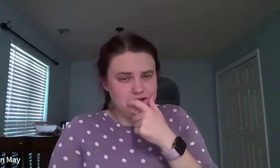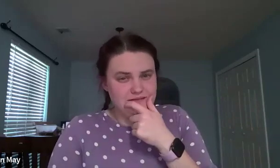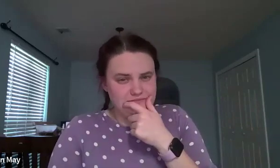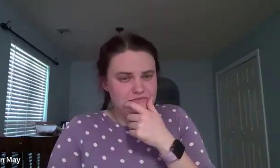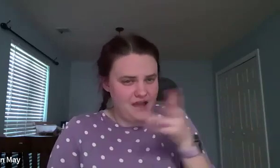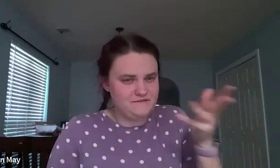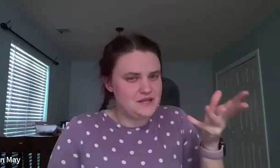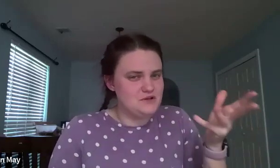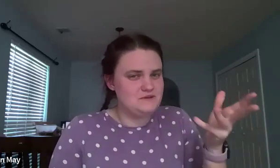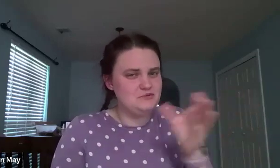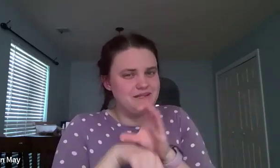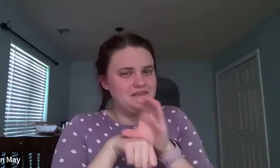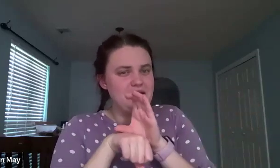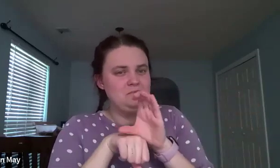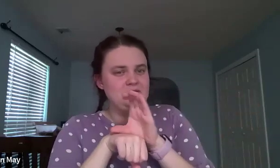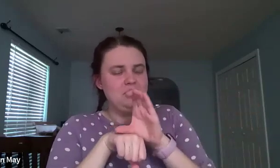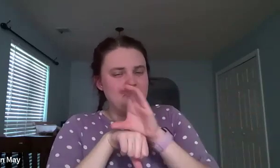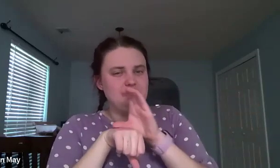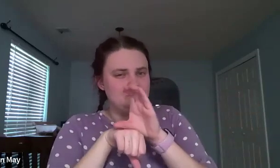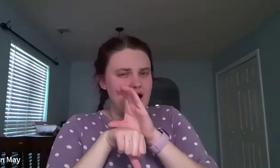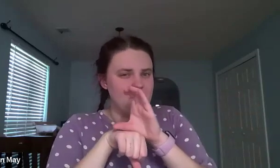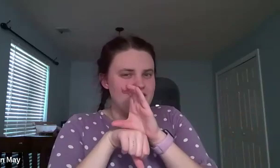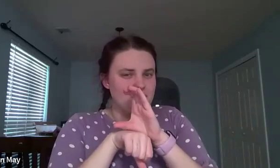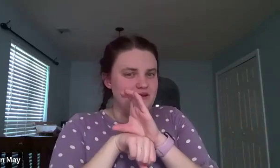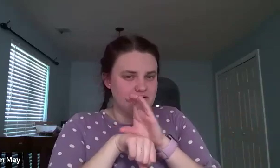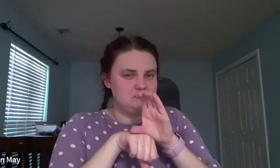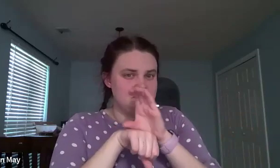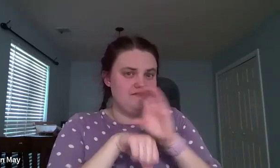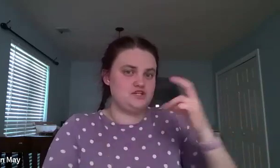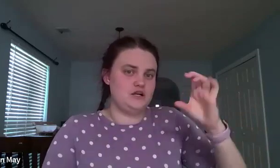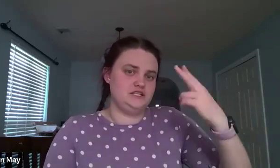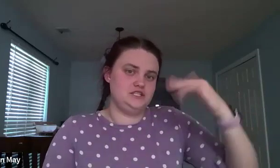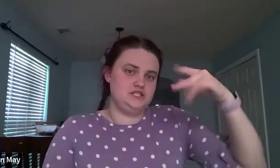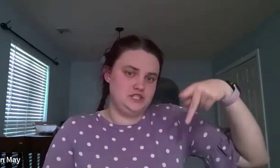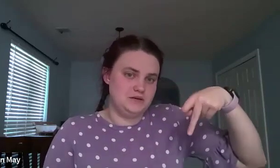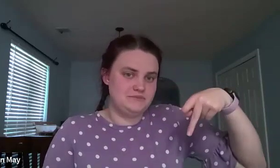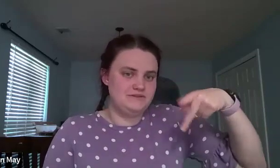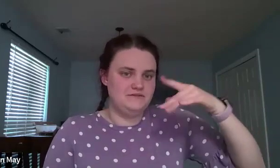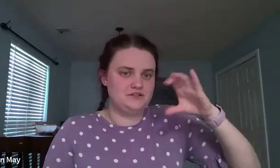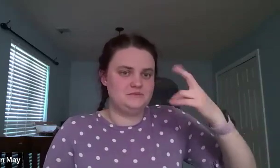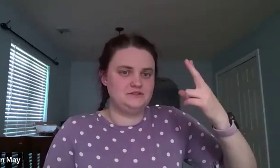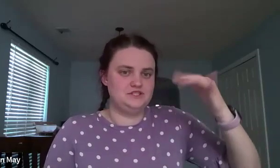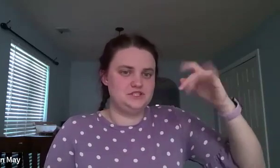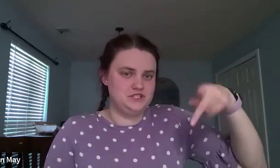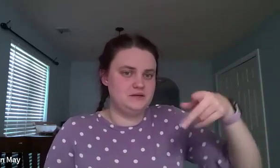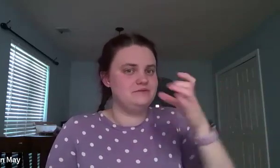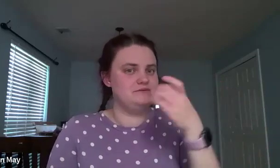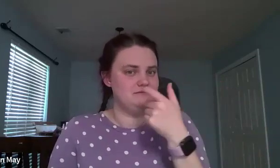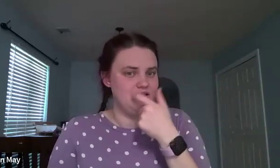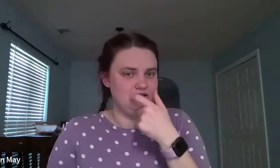cookie. I feel like most people would get that. But I would, if you're being really specific, chocolate chip. You finger spell chip and then